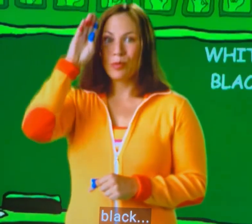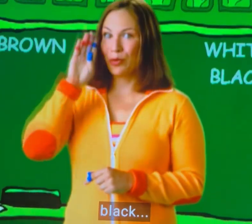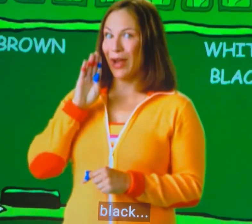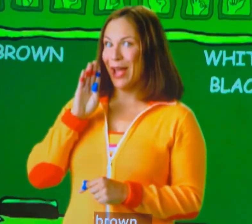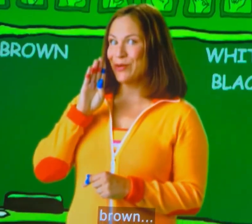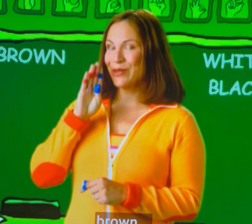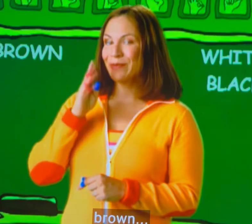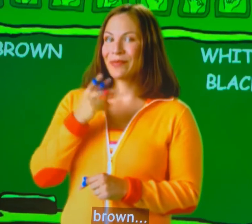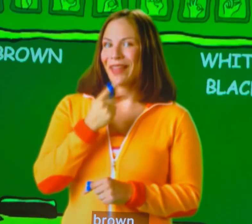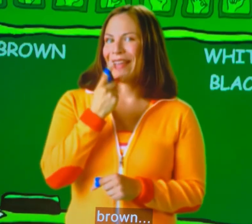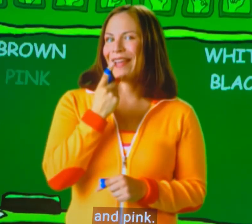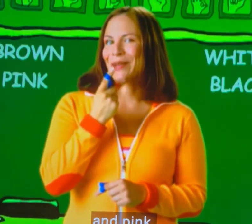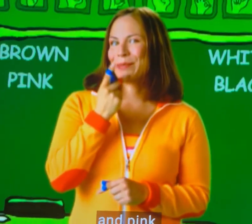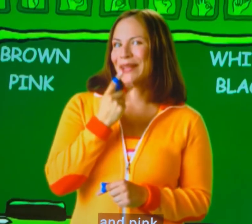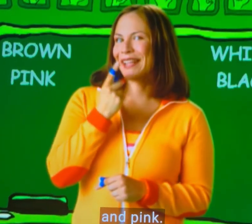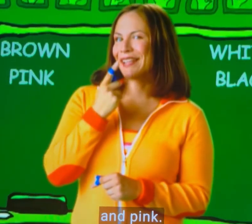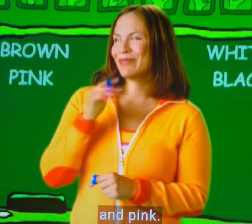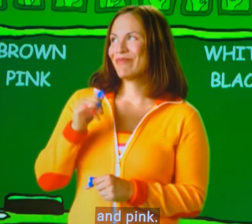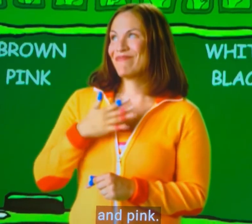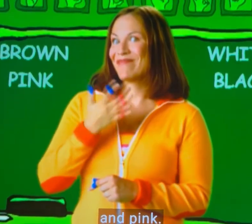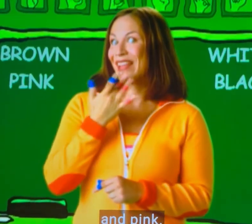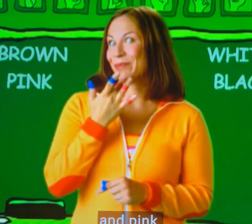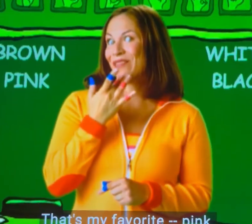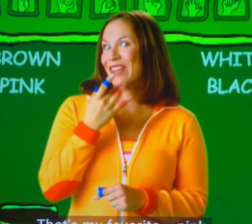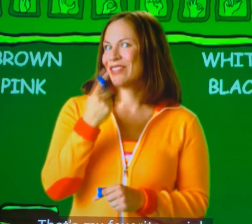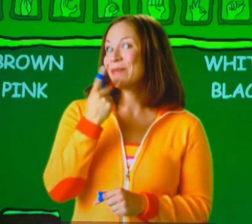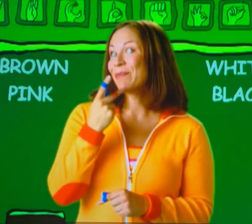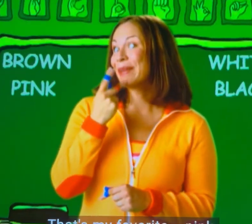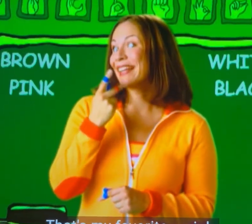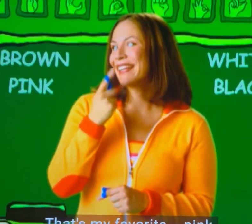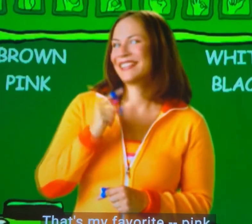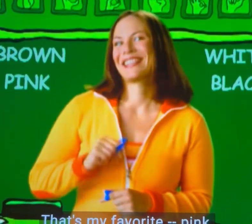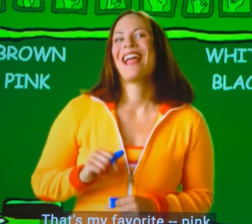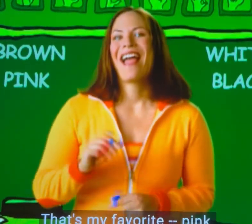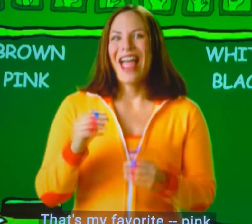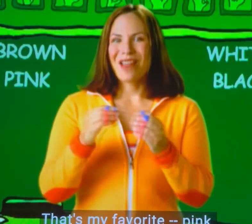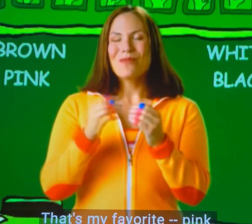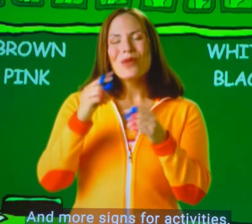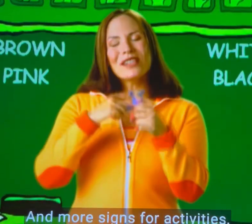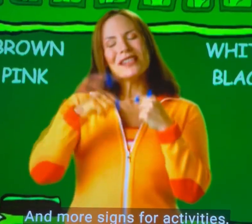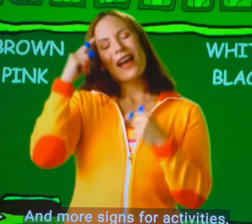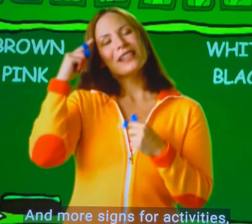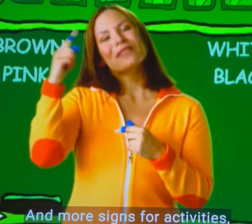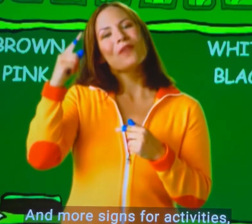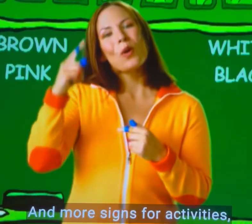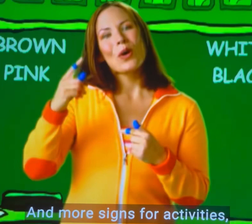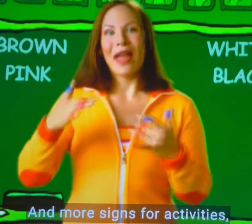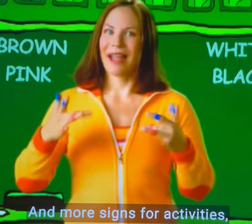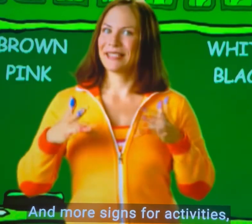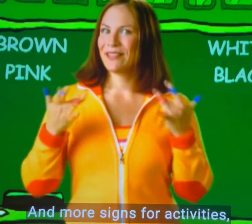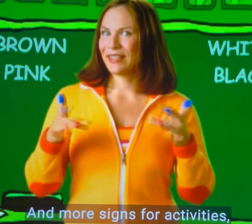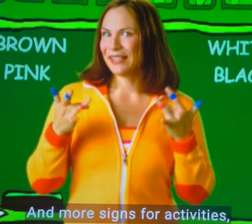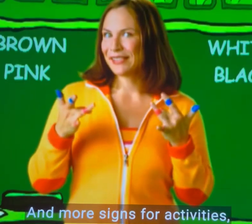brown, and pink. That's my favorite, pink. And more signs for activities